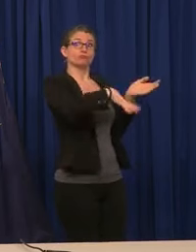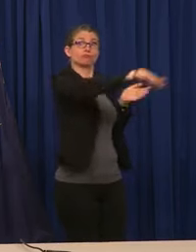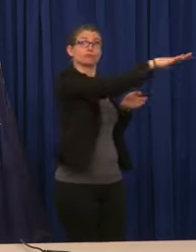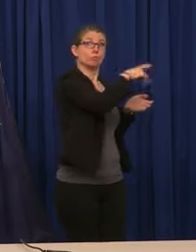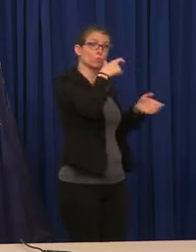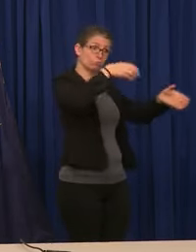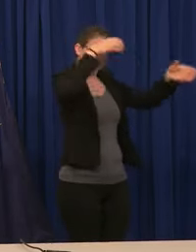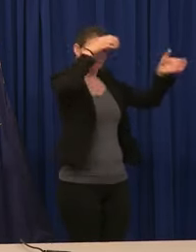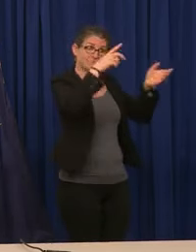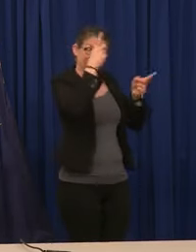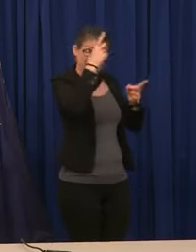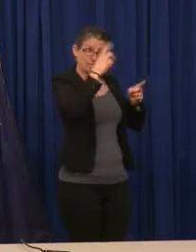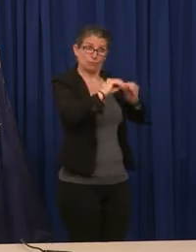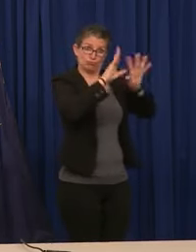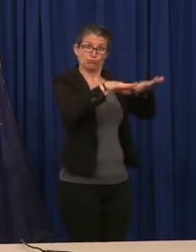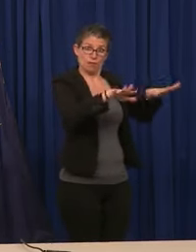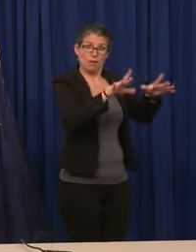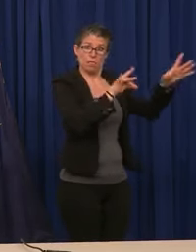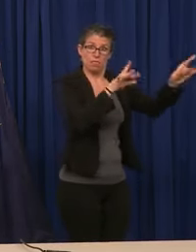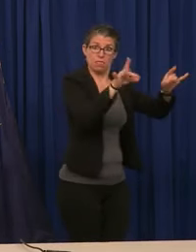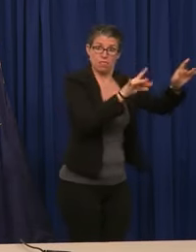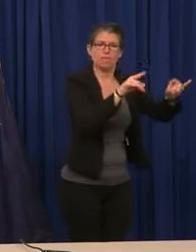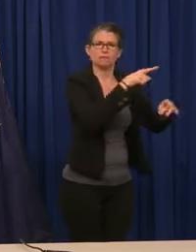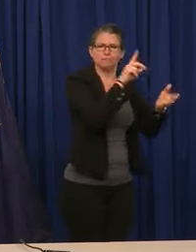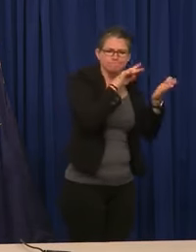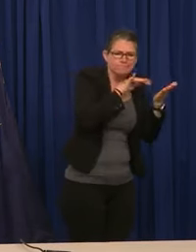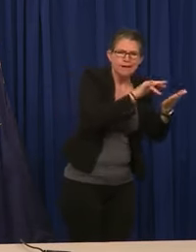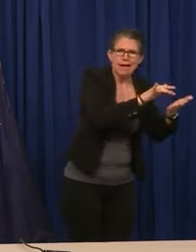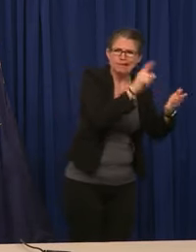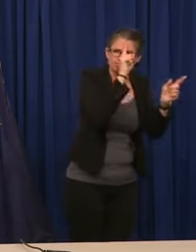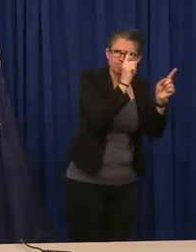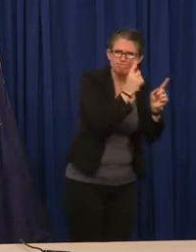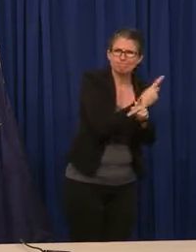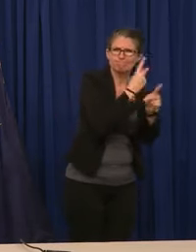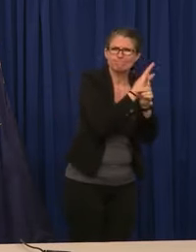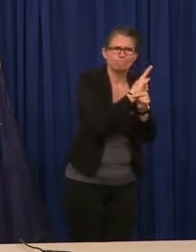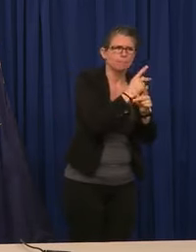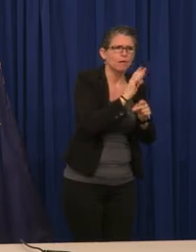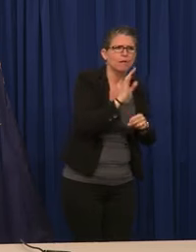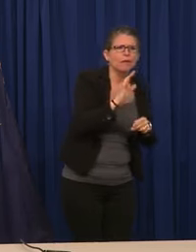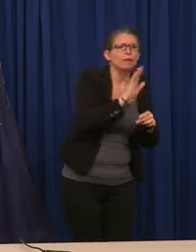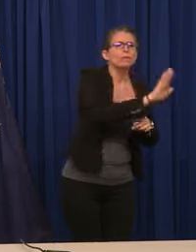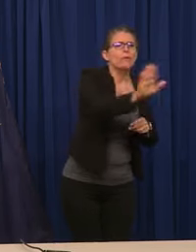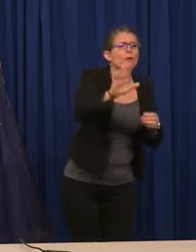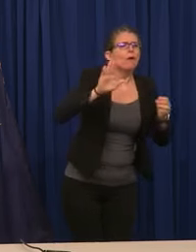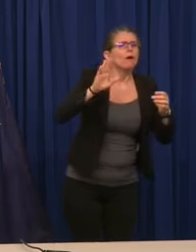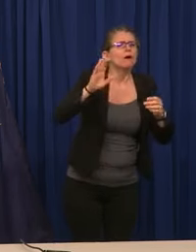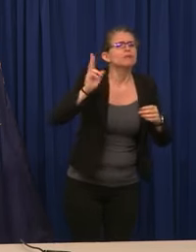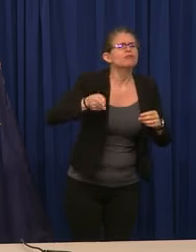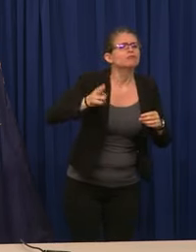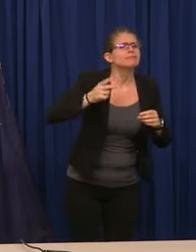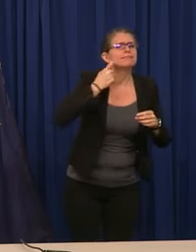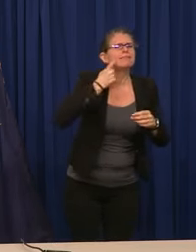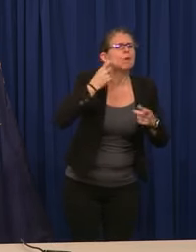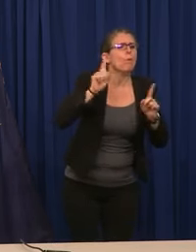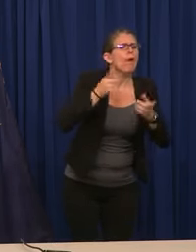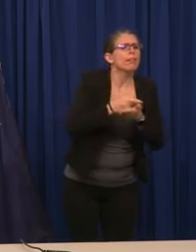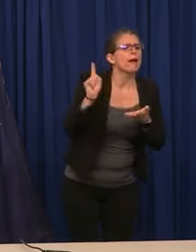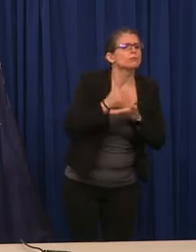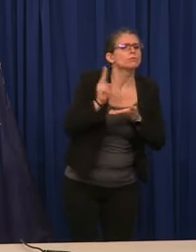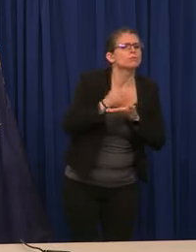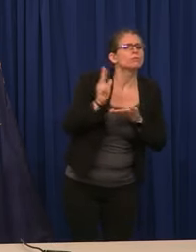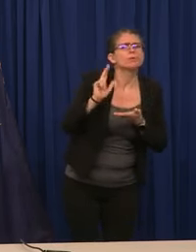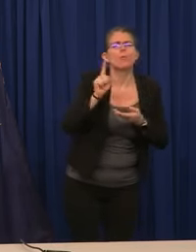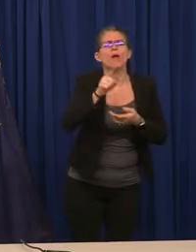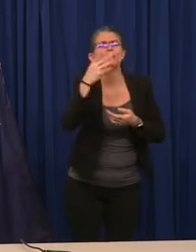individuals' travel histories to see whether they have recently returned from a place with transmission or whether it's likely that they've